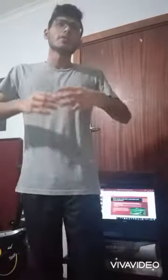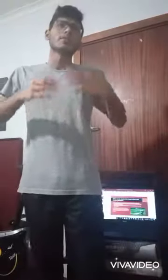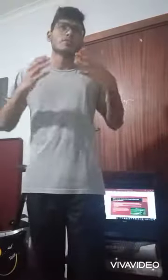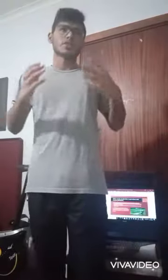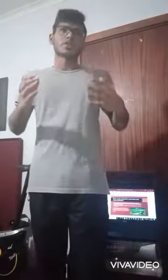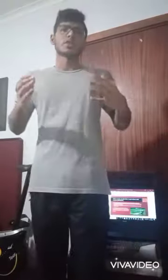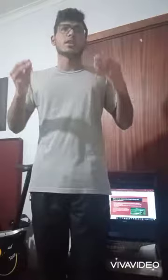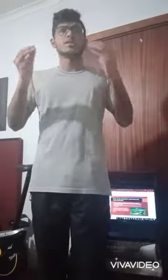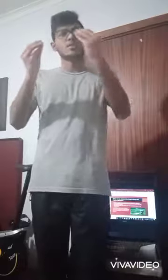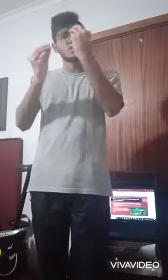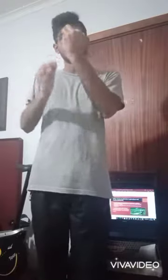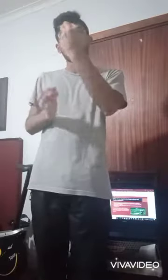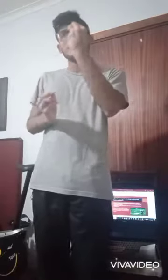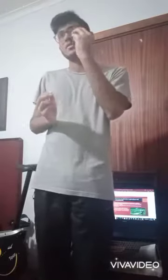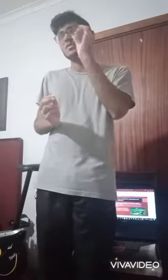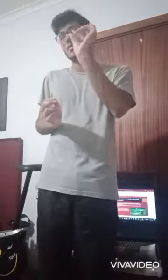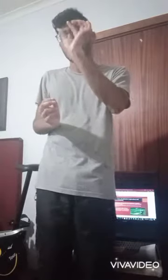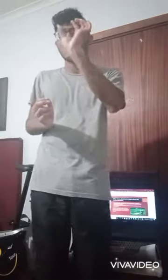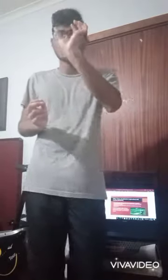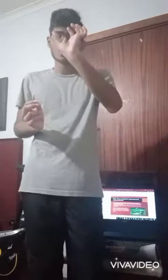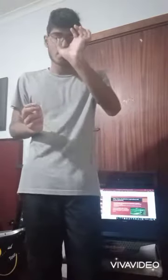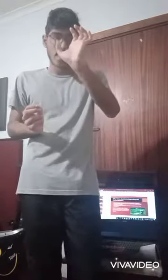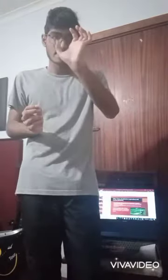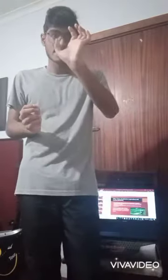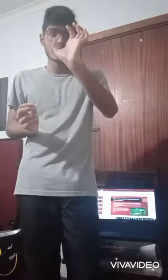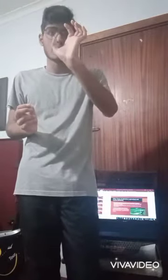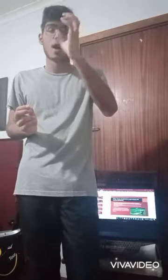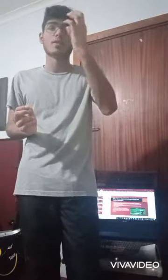the fish eat these small pieces of garbage or plastic or